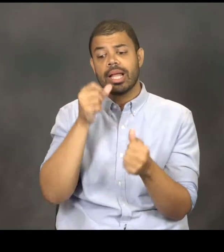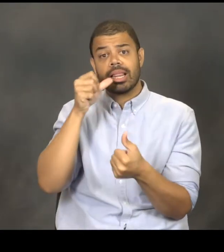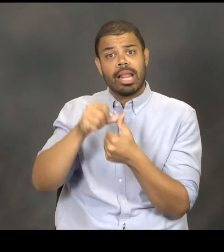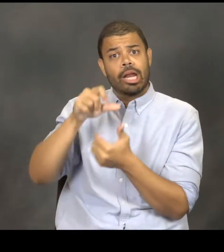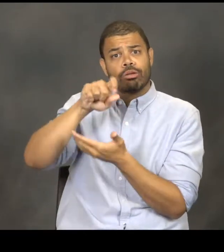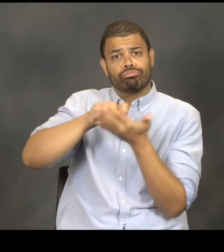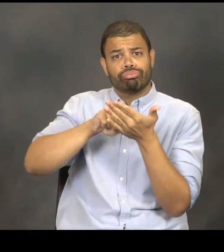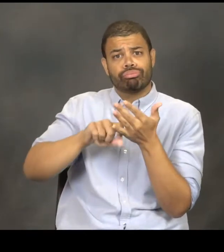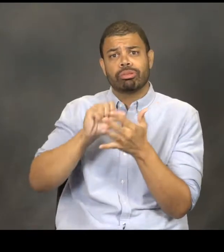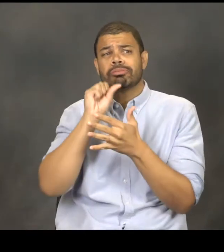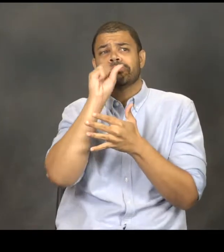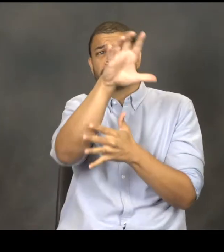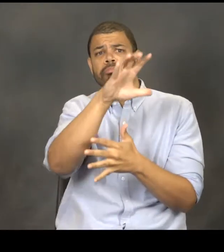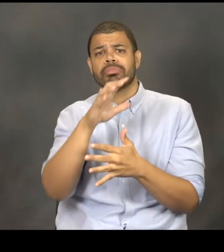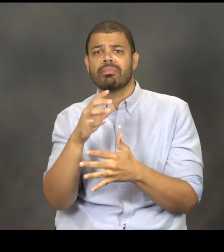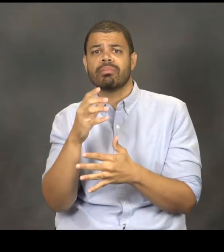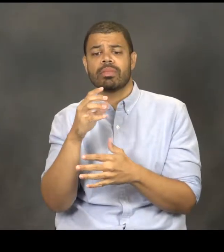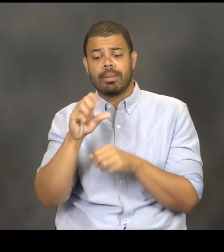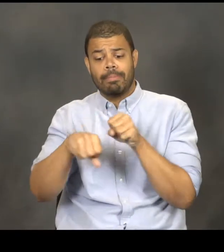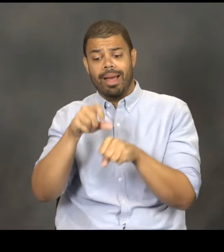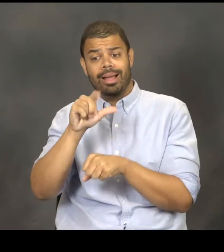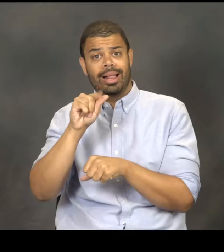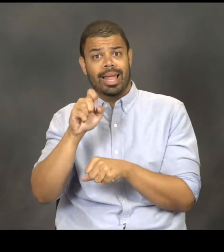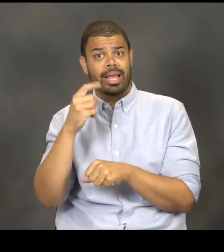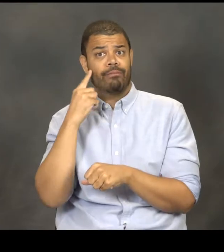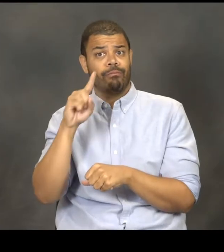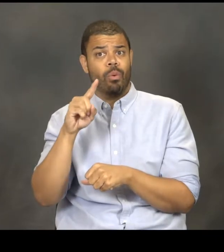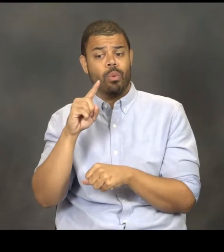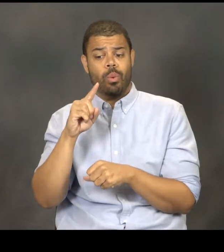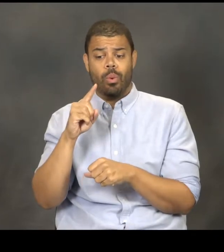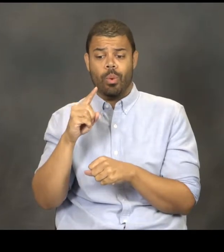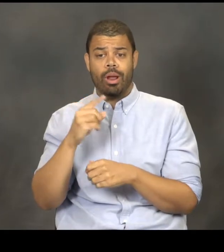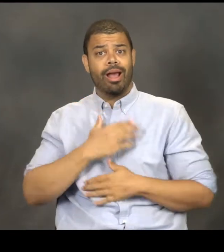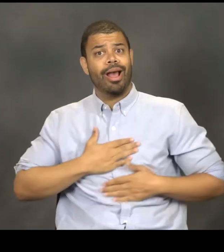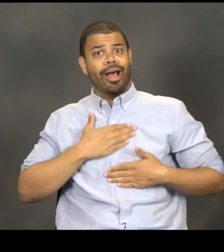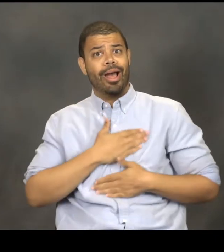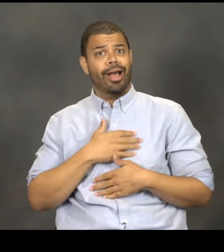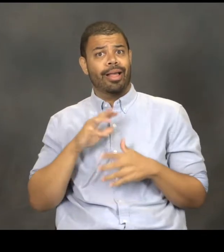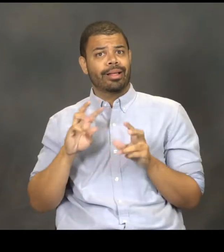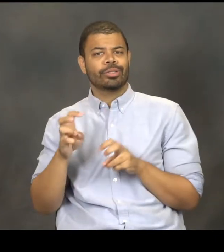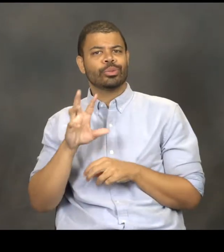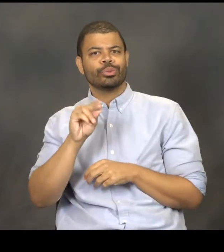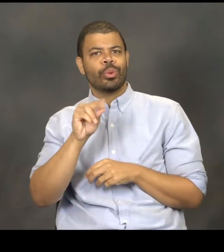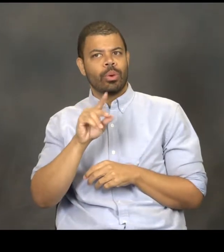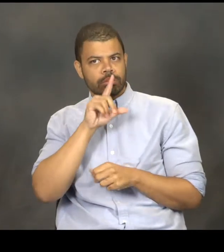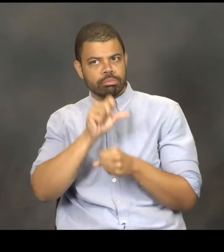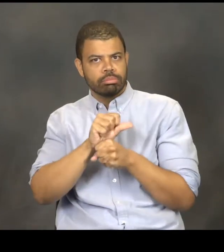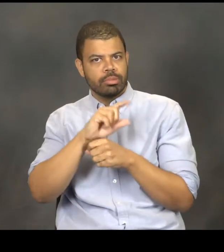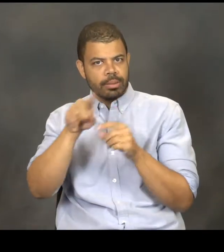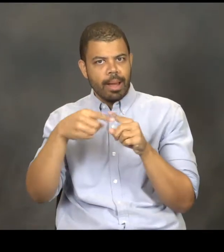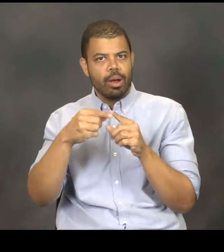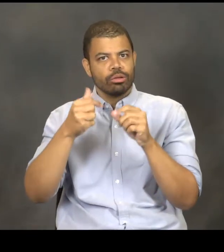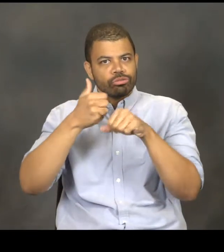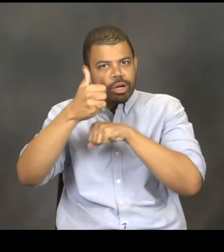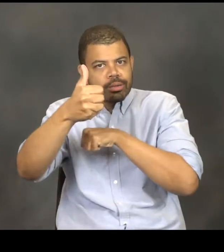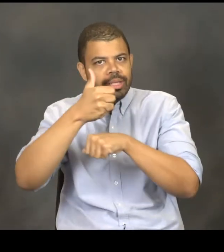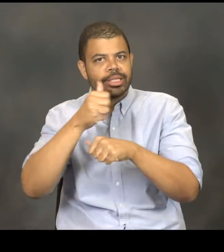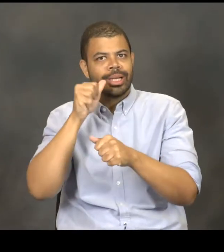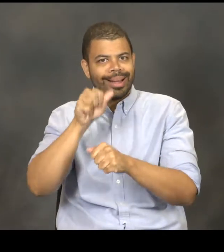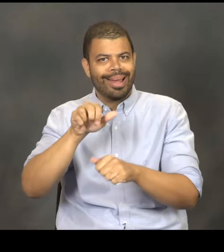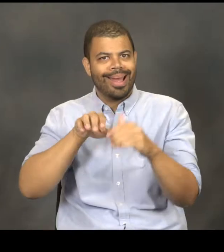about bike lanes are not a recreational sort of issue. This is a transportation issue in terms